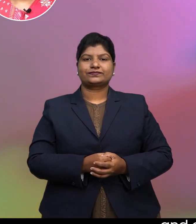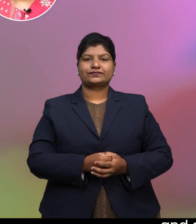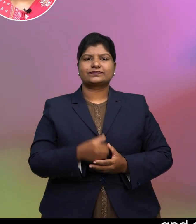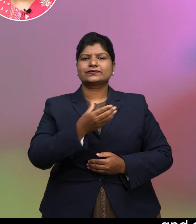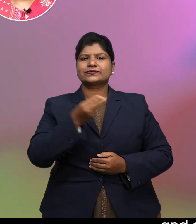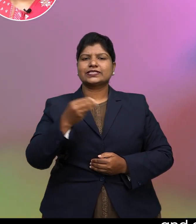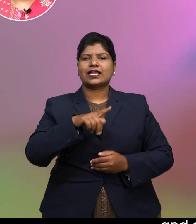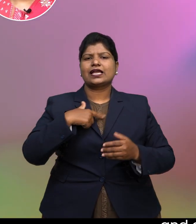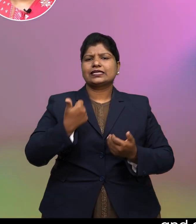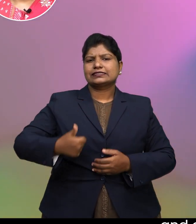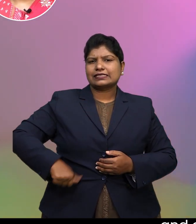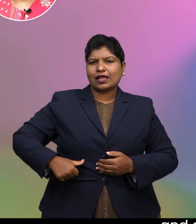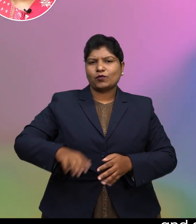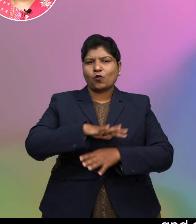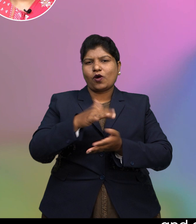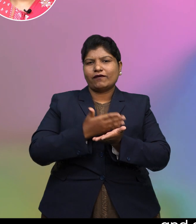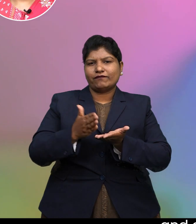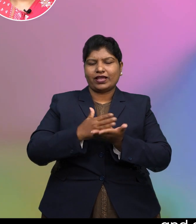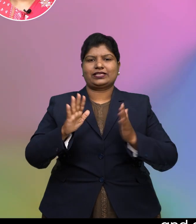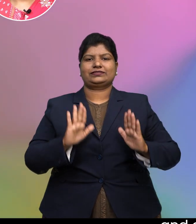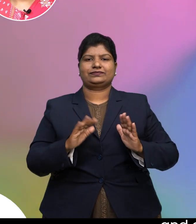and disposing of its waste.